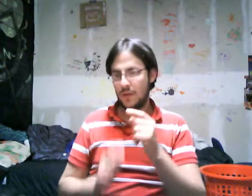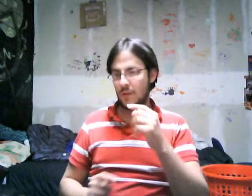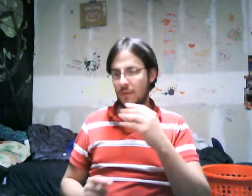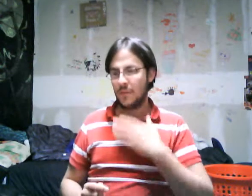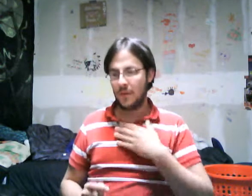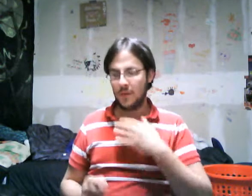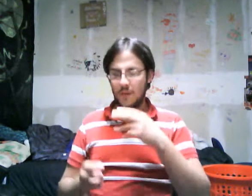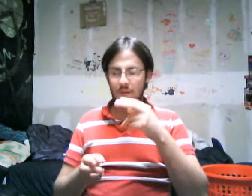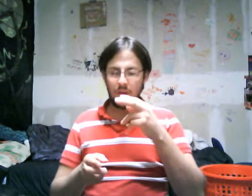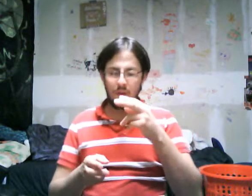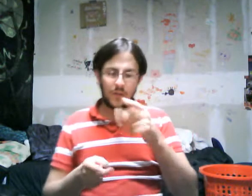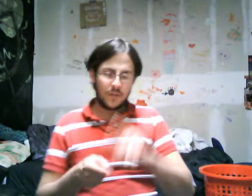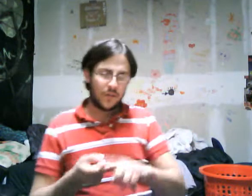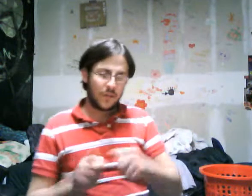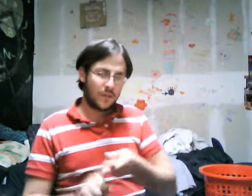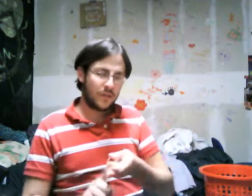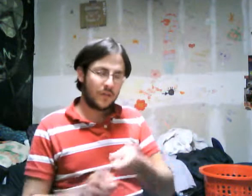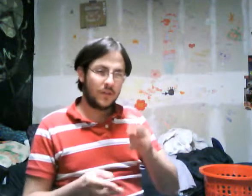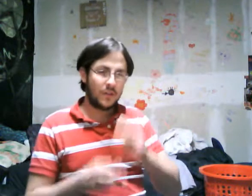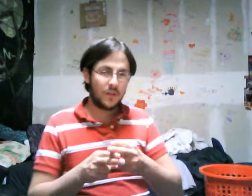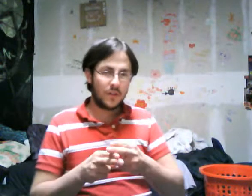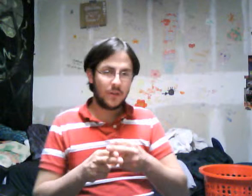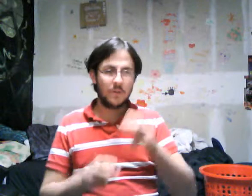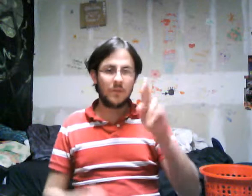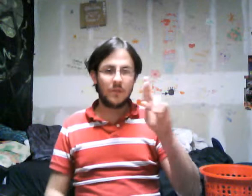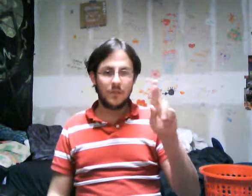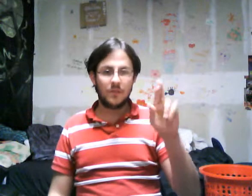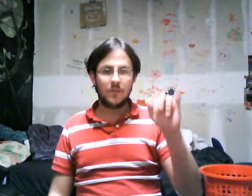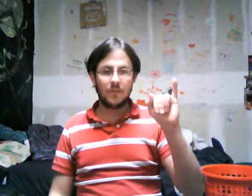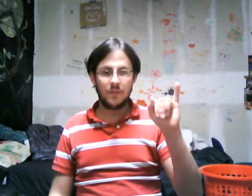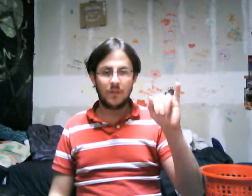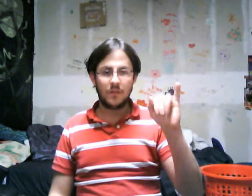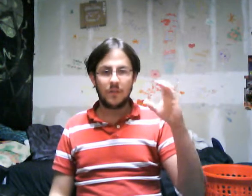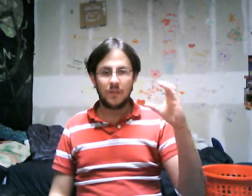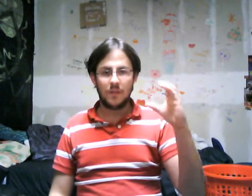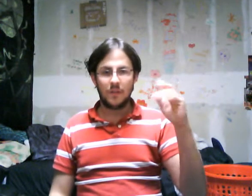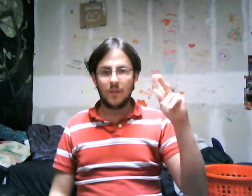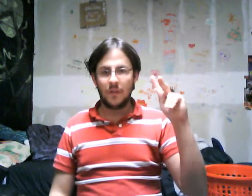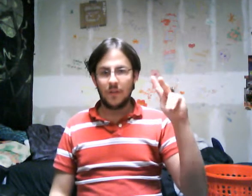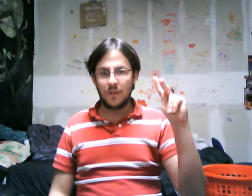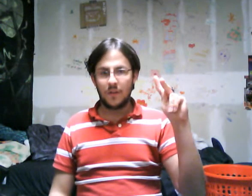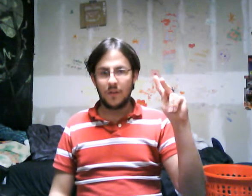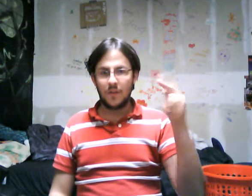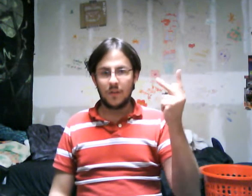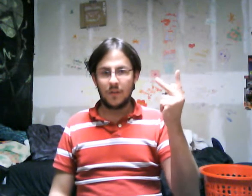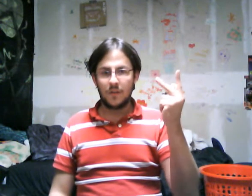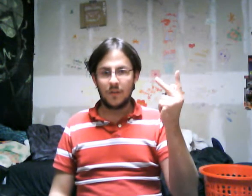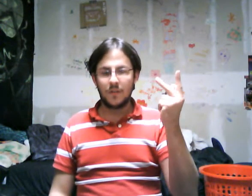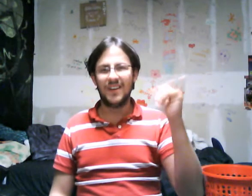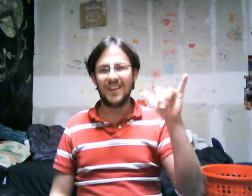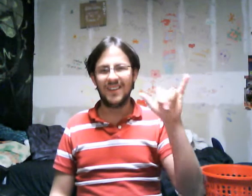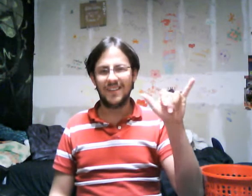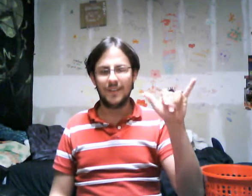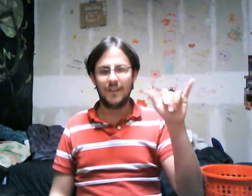didn't win a 500, was hard, ...the driver who left the halfway lap didn't win a 500, that was my boy, and if you think about